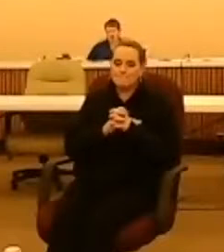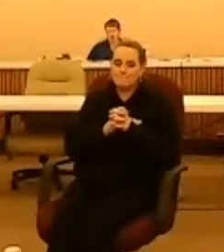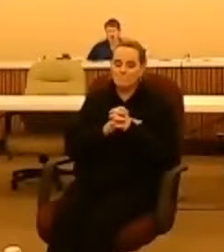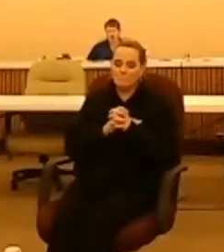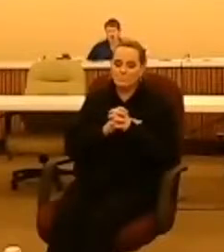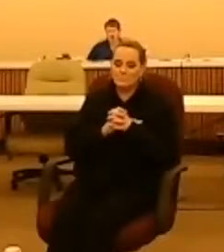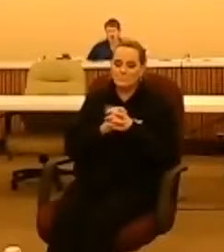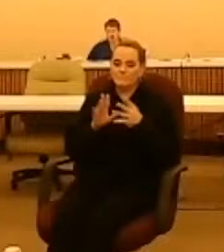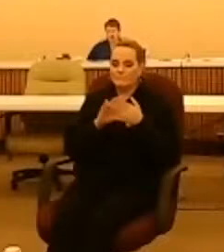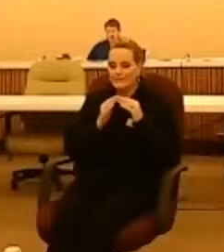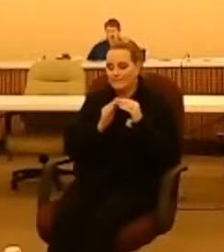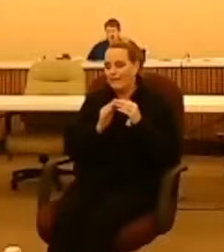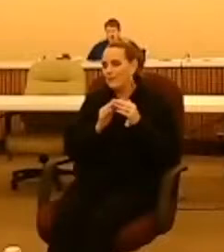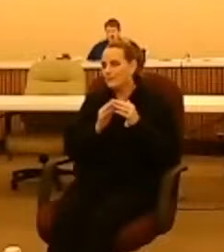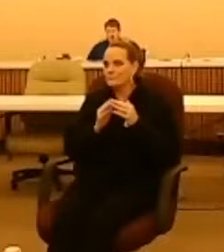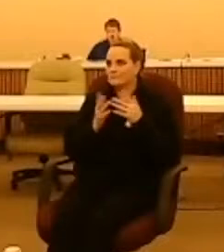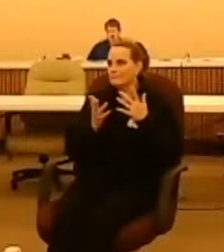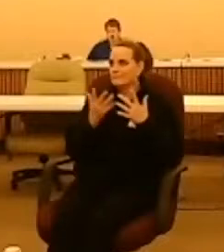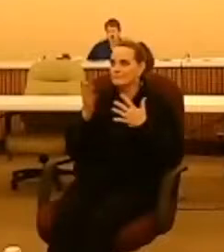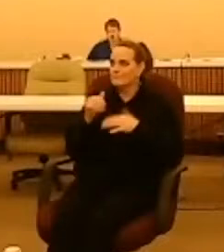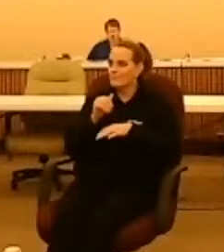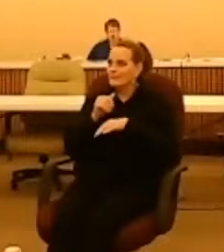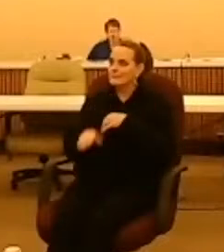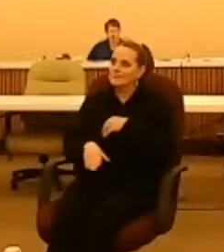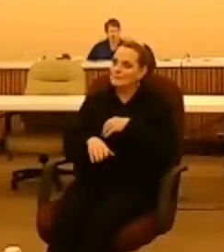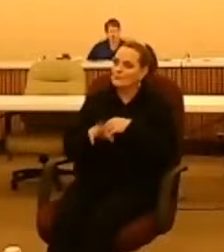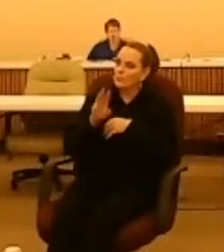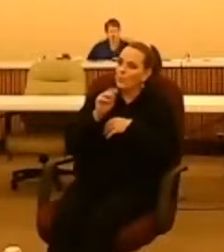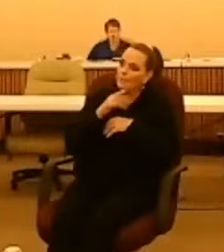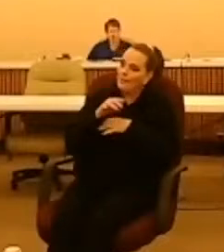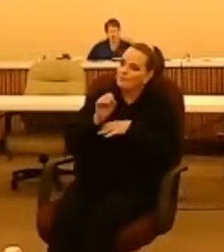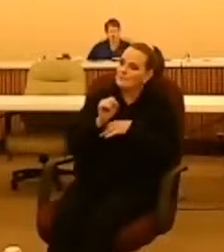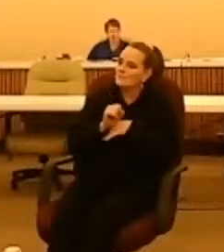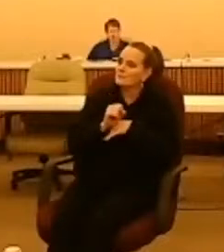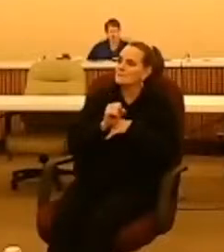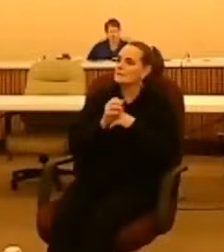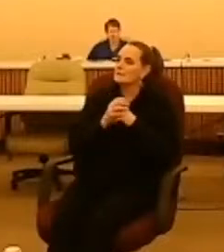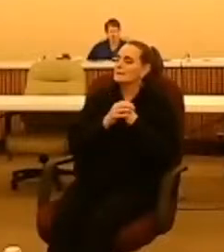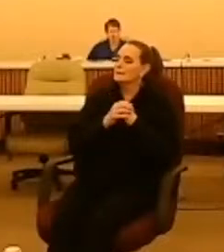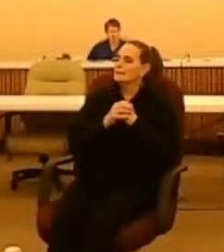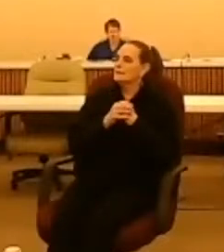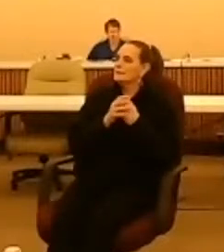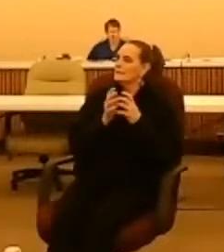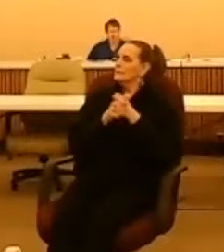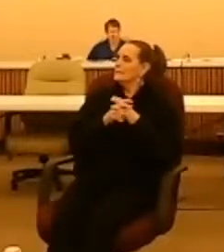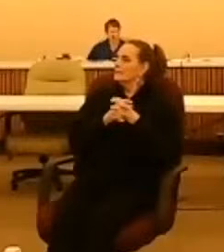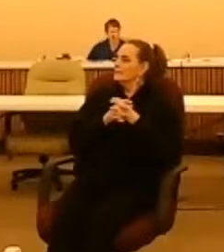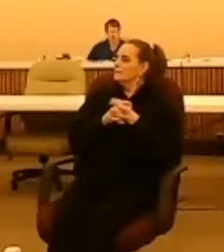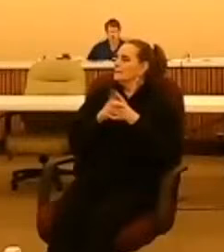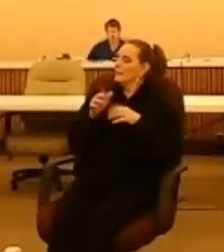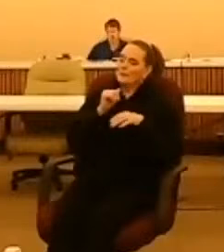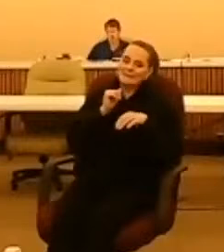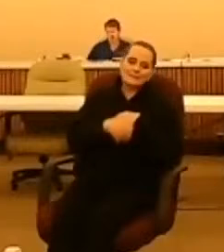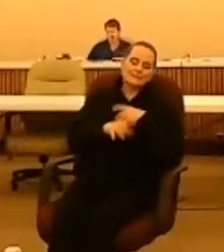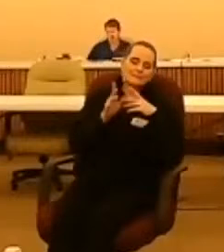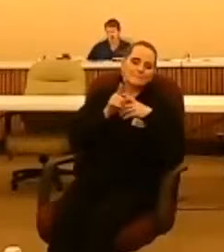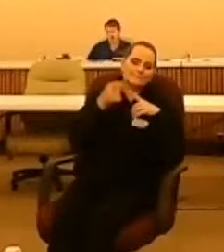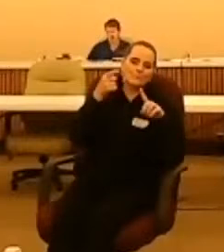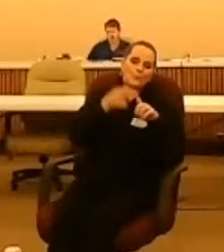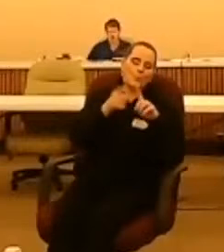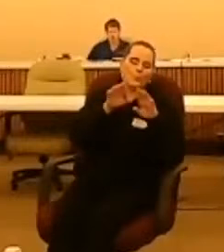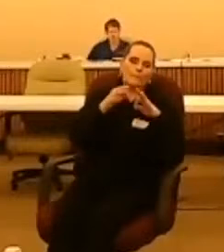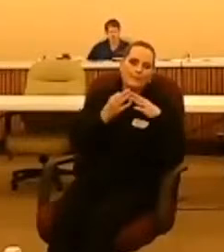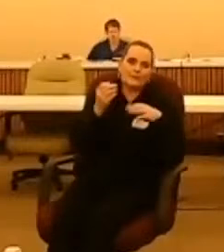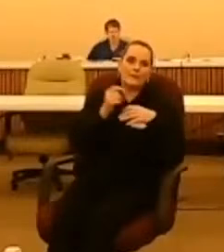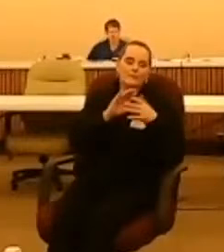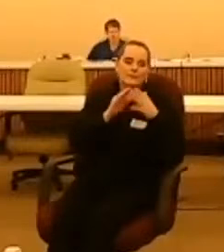town vehicles delivering millings to the family of a